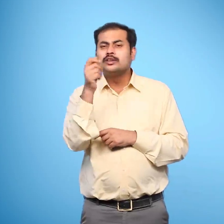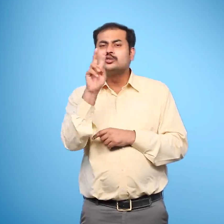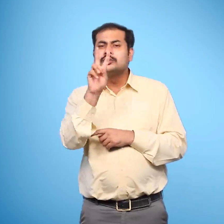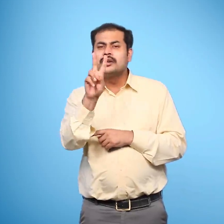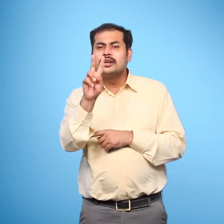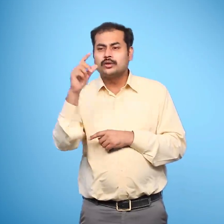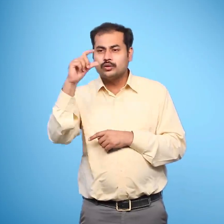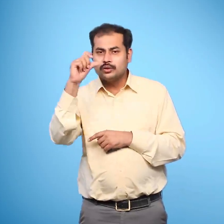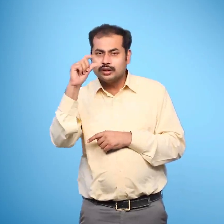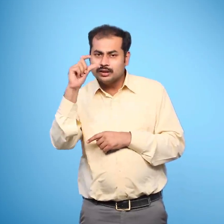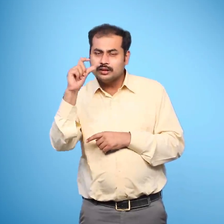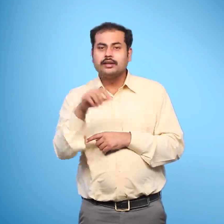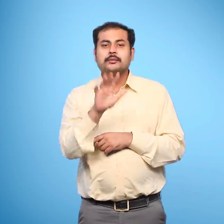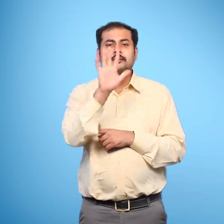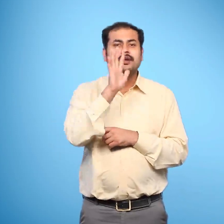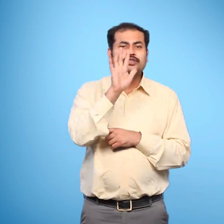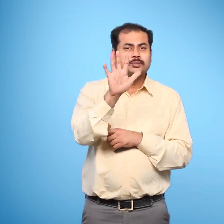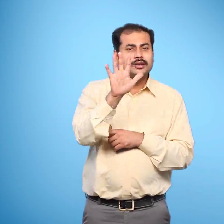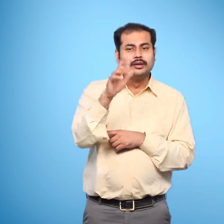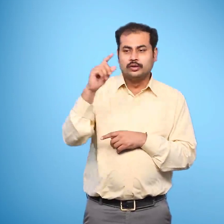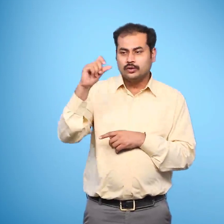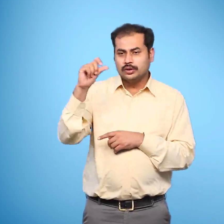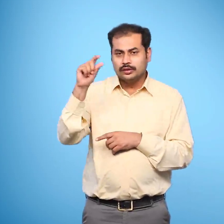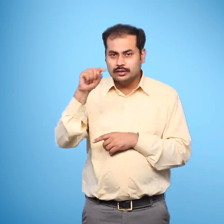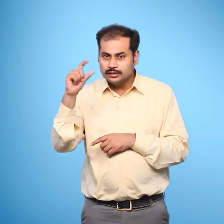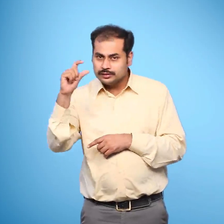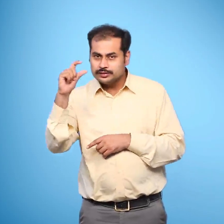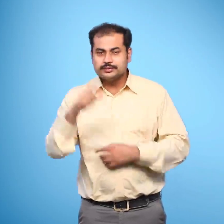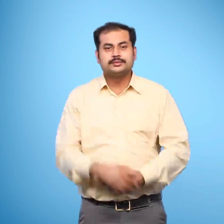2 rupees, 5 rupees coin.